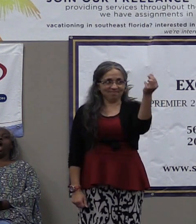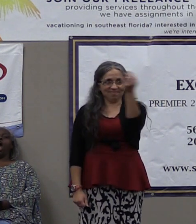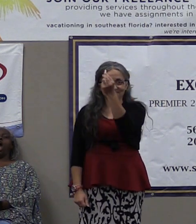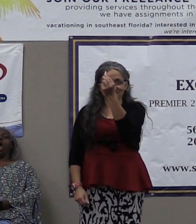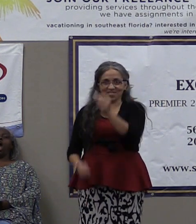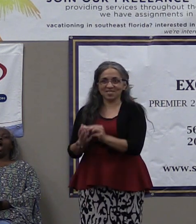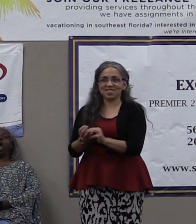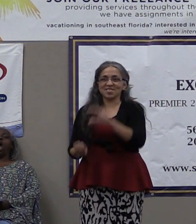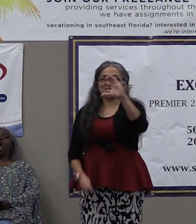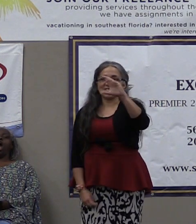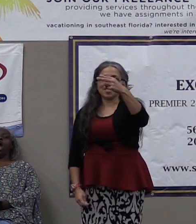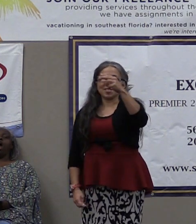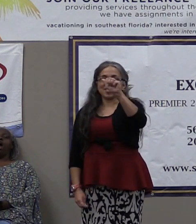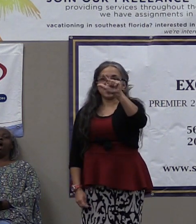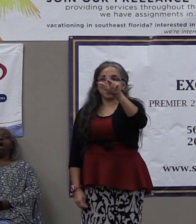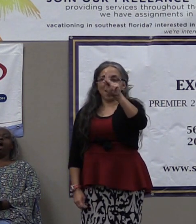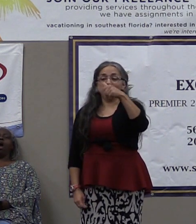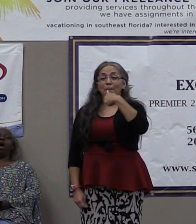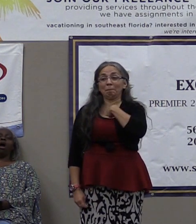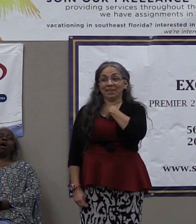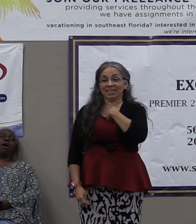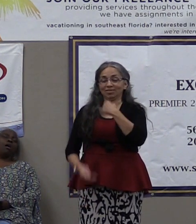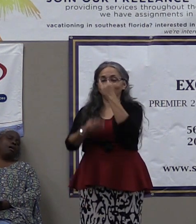I have some chalk here.